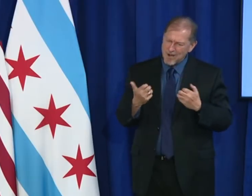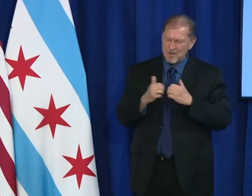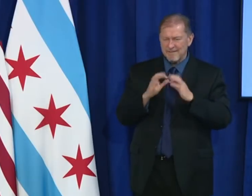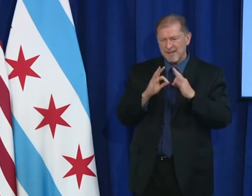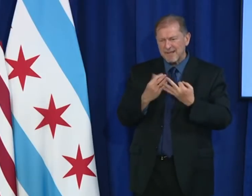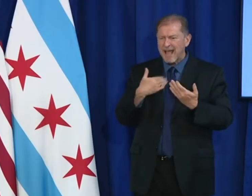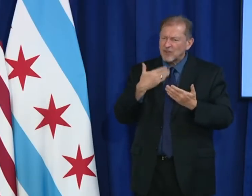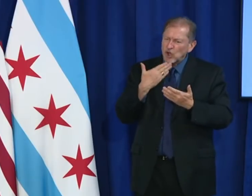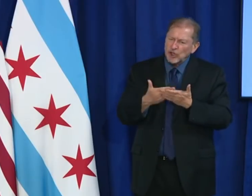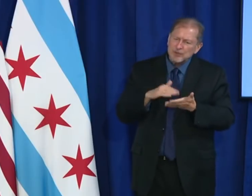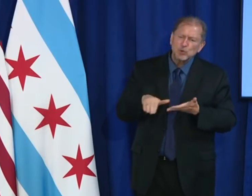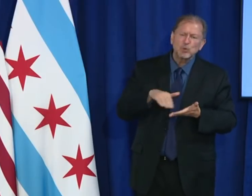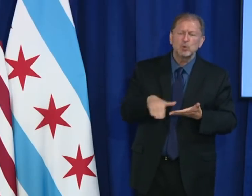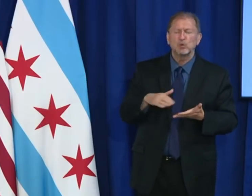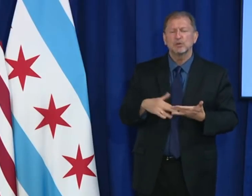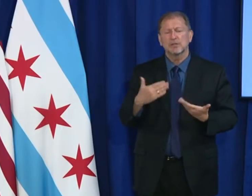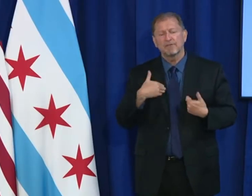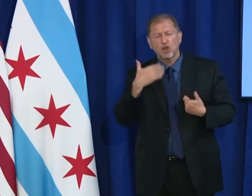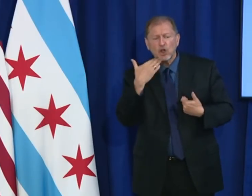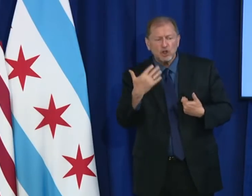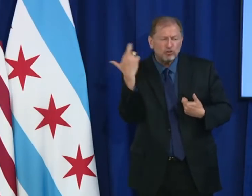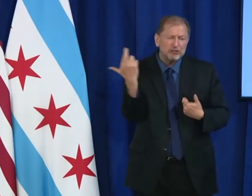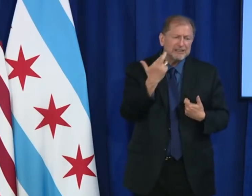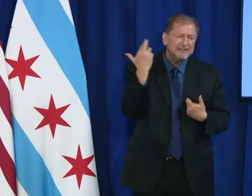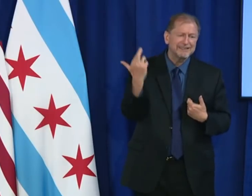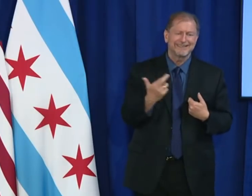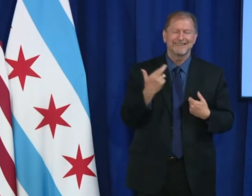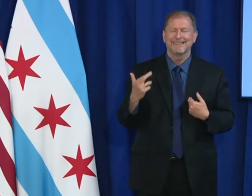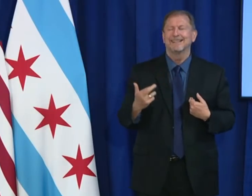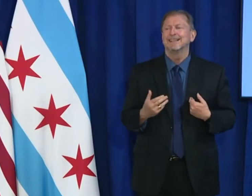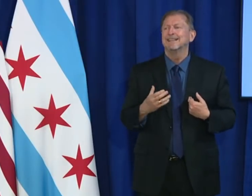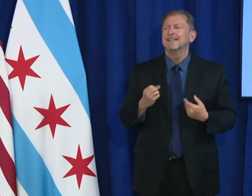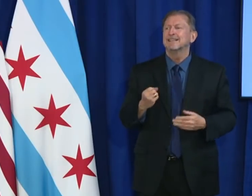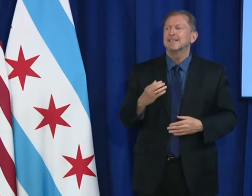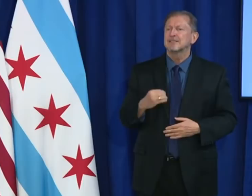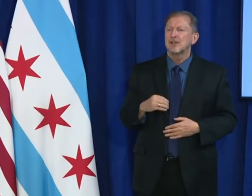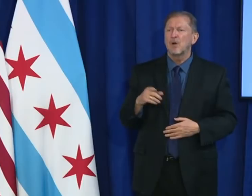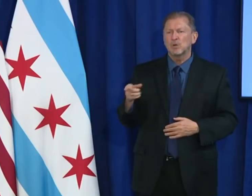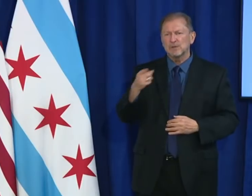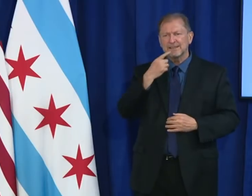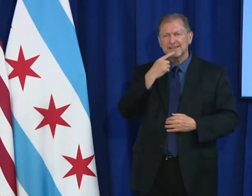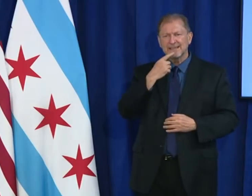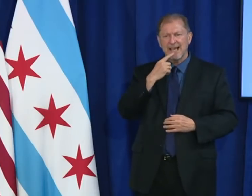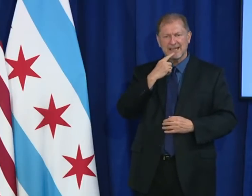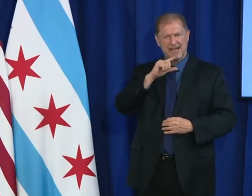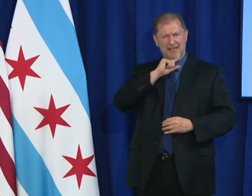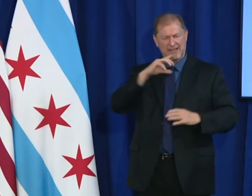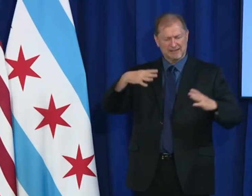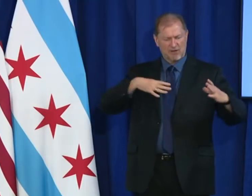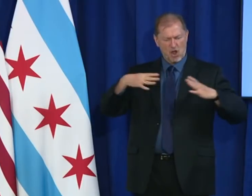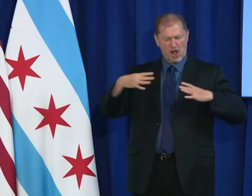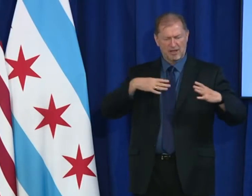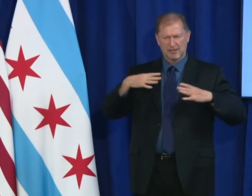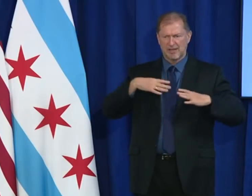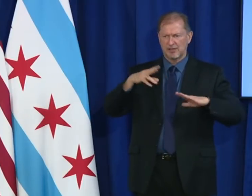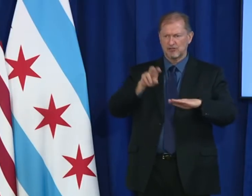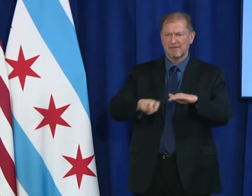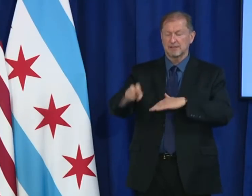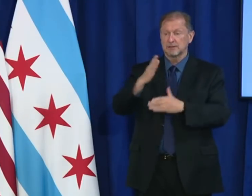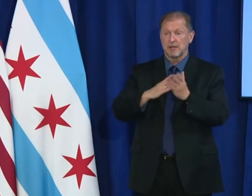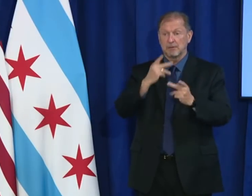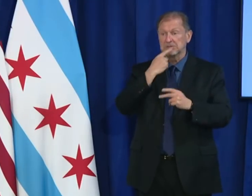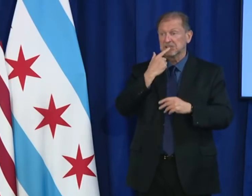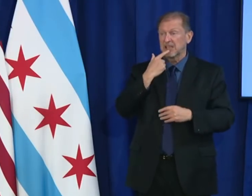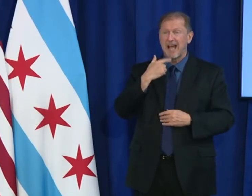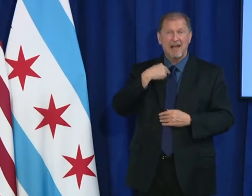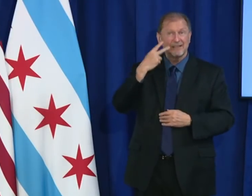So as we go into the conversation again of Thanksgiving travel, a lot of folks will tell you, you know what, I haven't seen my parents